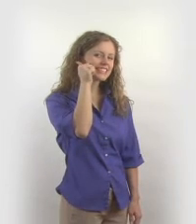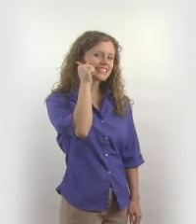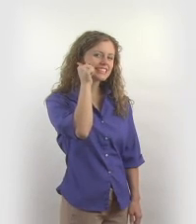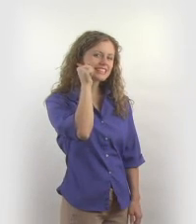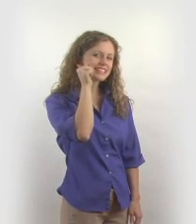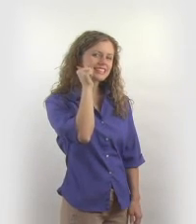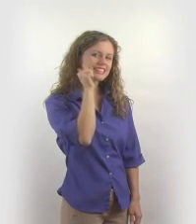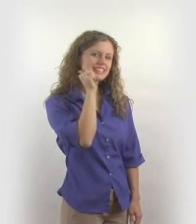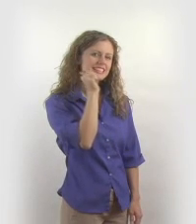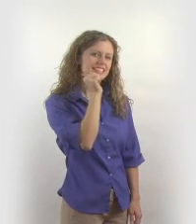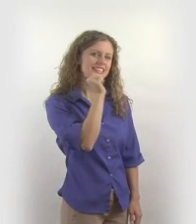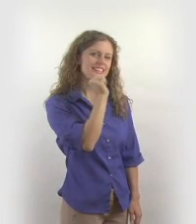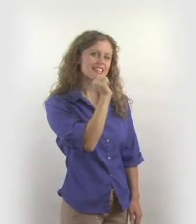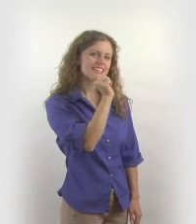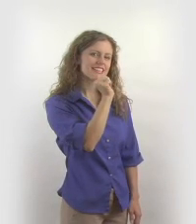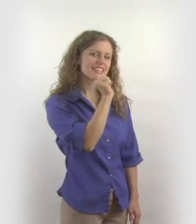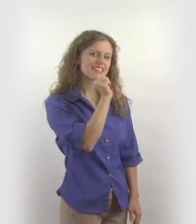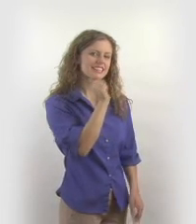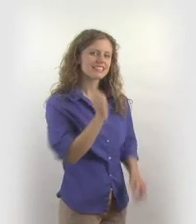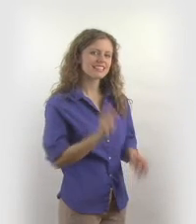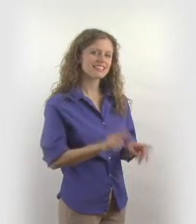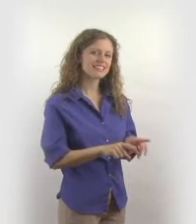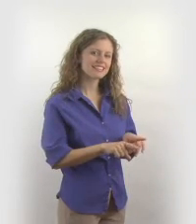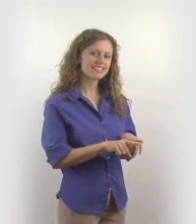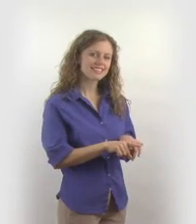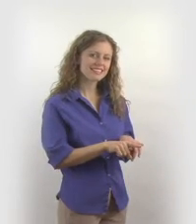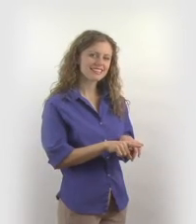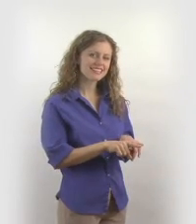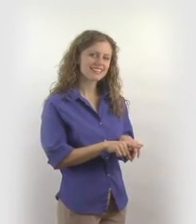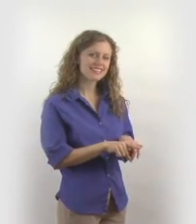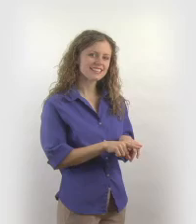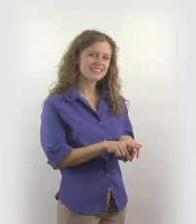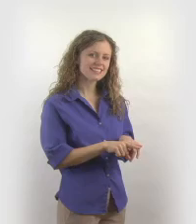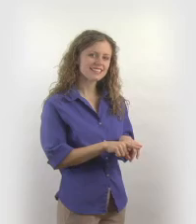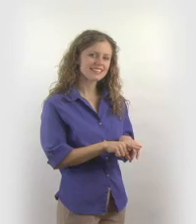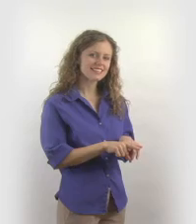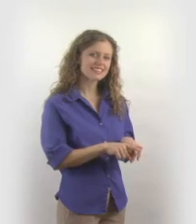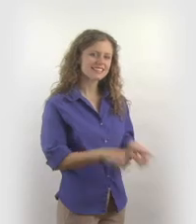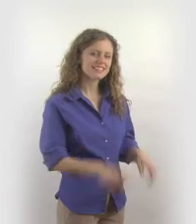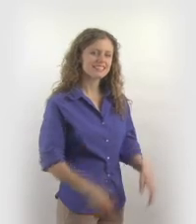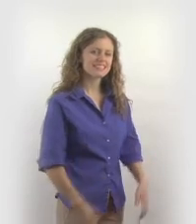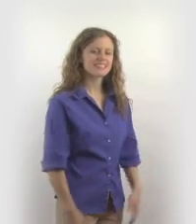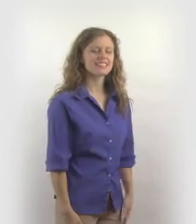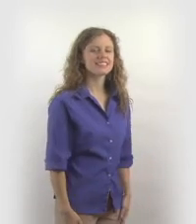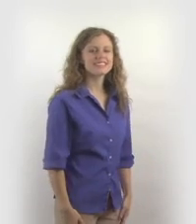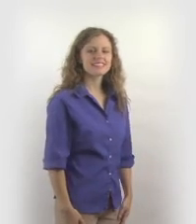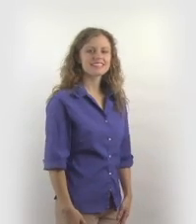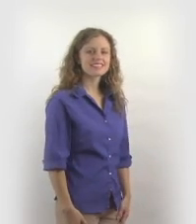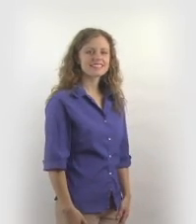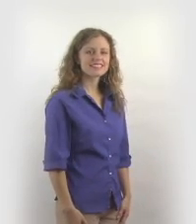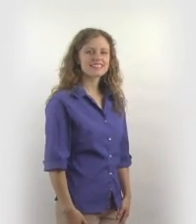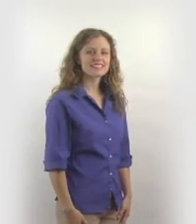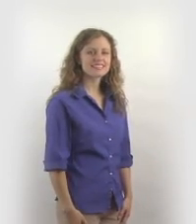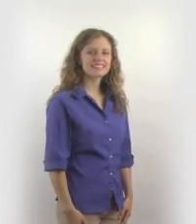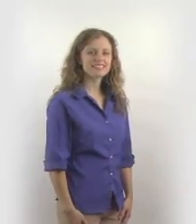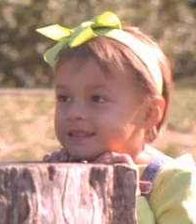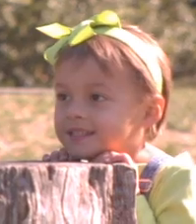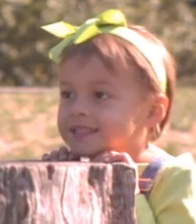Sister, make the sign for girl. Then put your pointer fingers side by side, facing down.